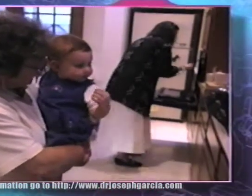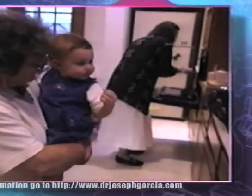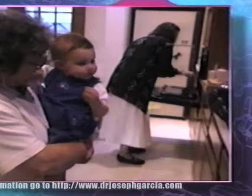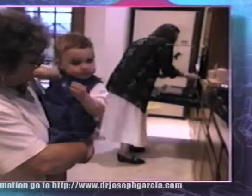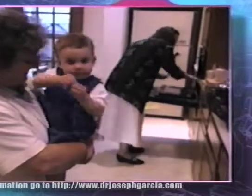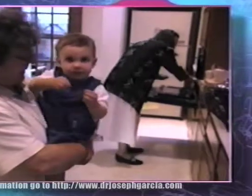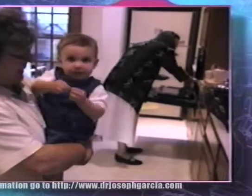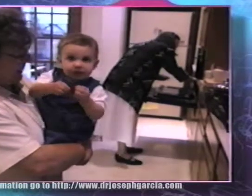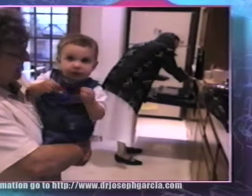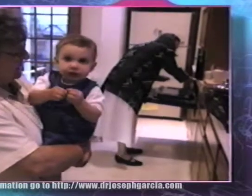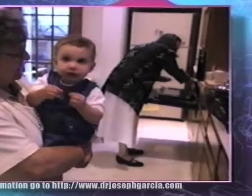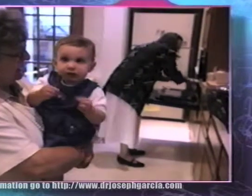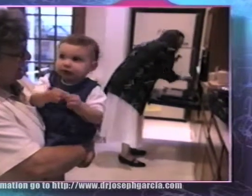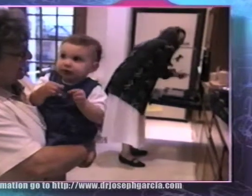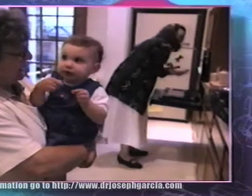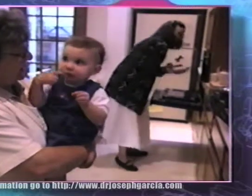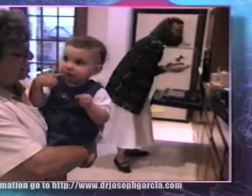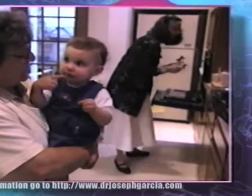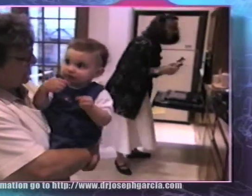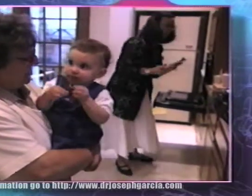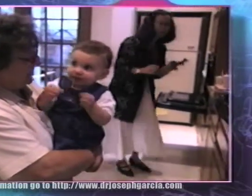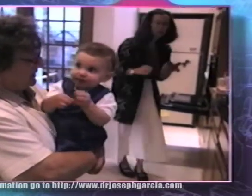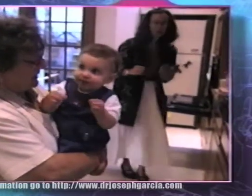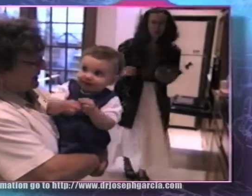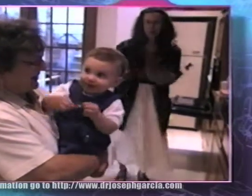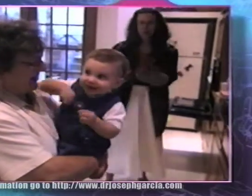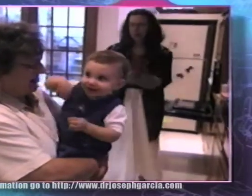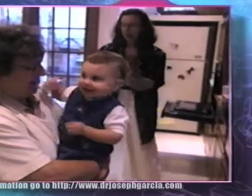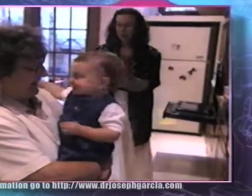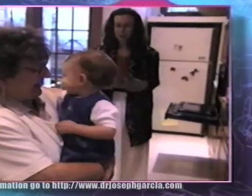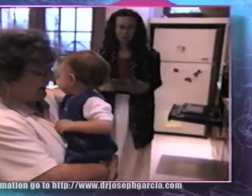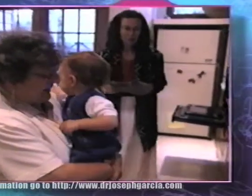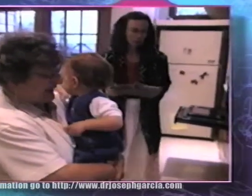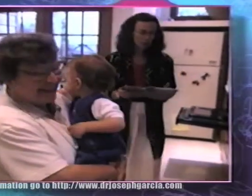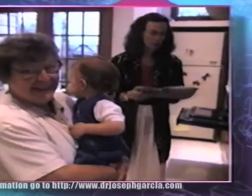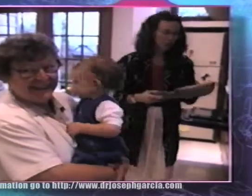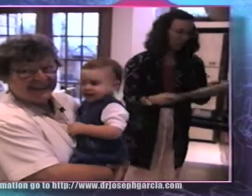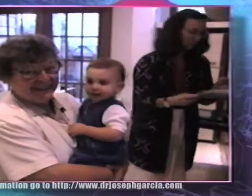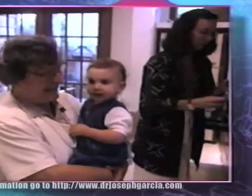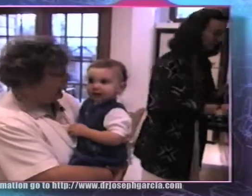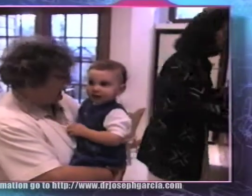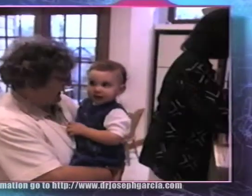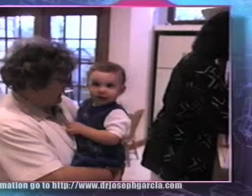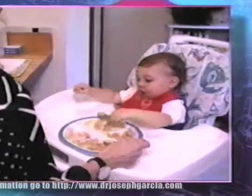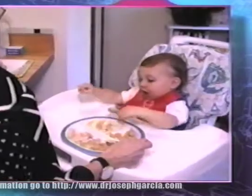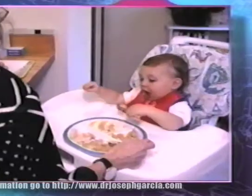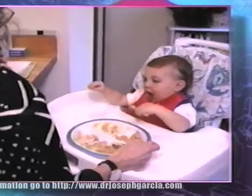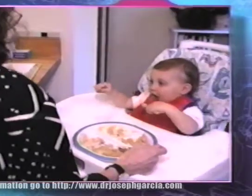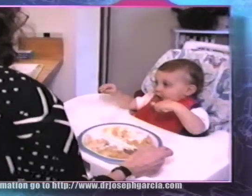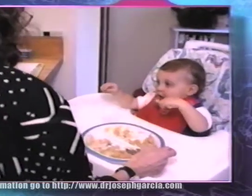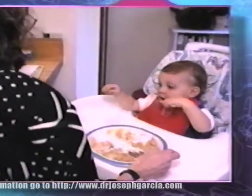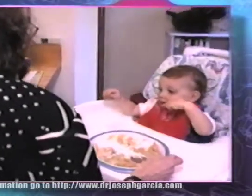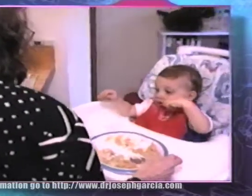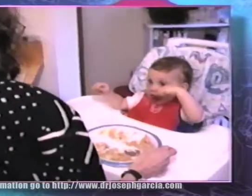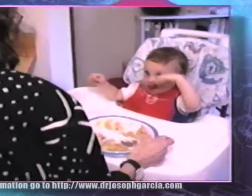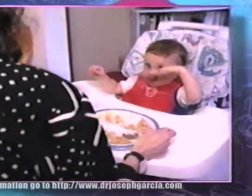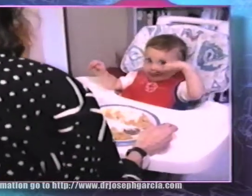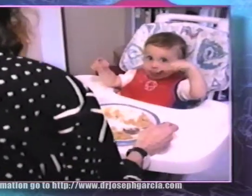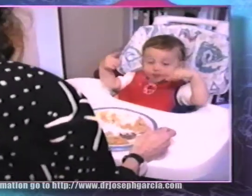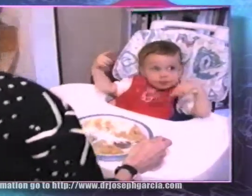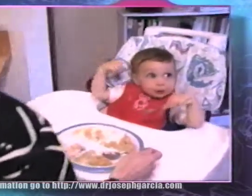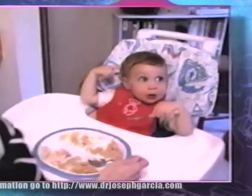Show me. Eat? Eat more? Eat? Yes. Yes.